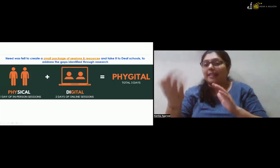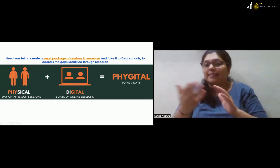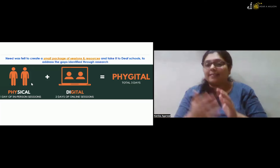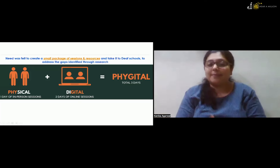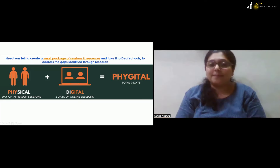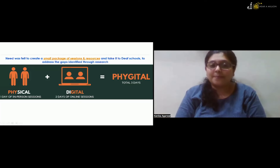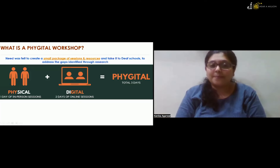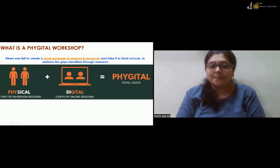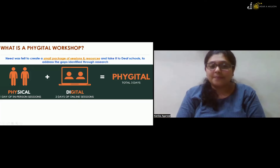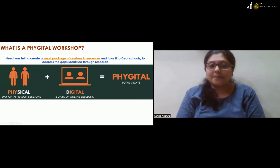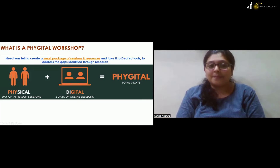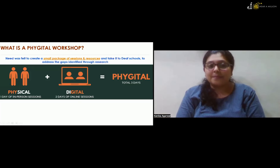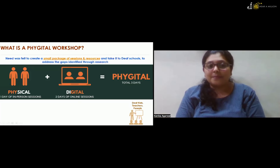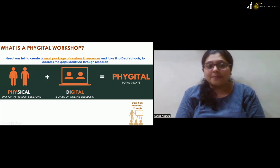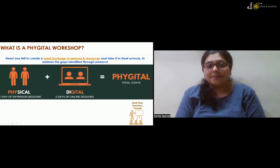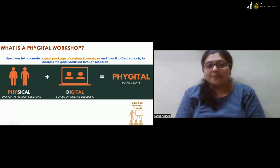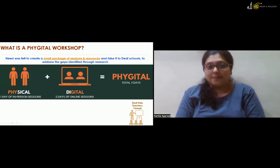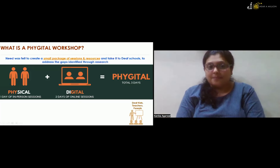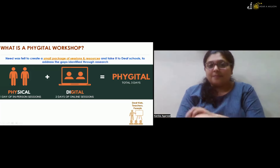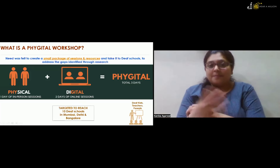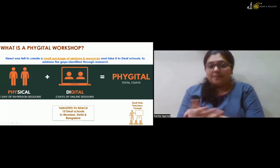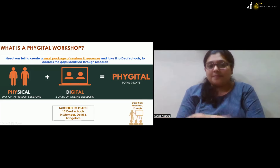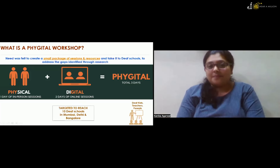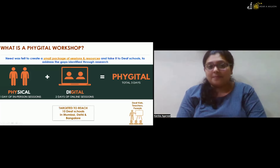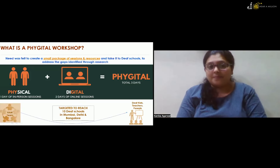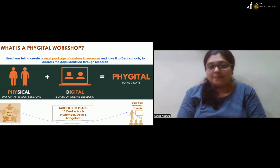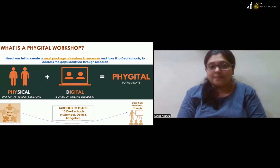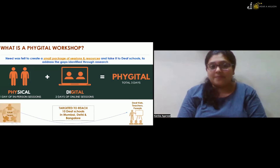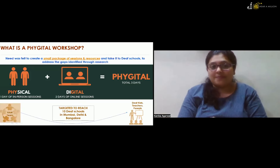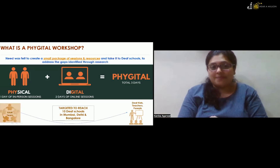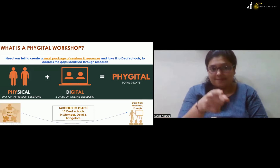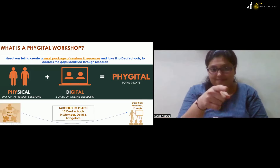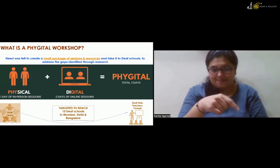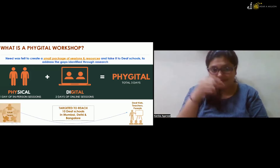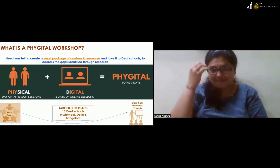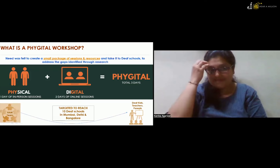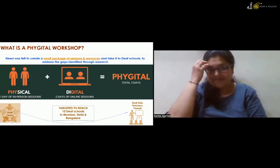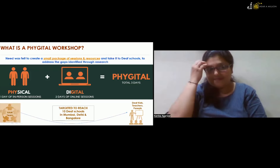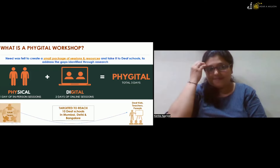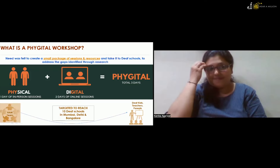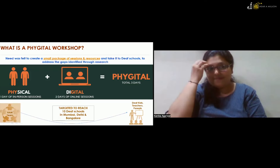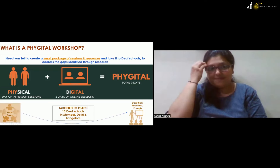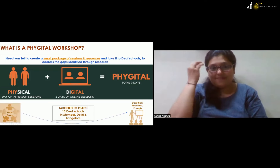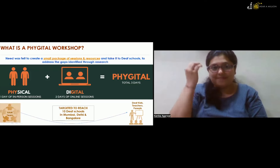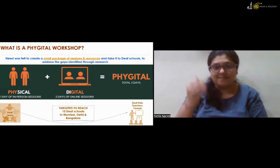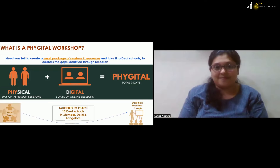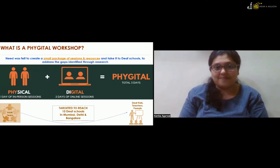Now, how many sessions did we have? Let's